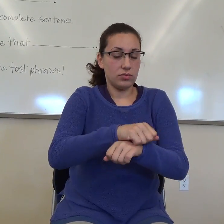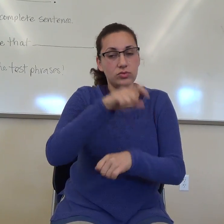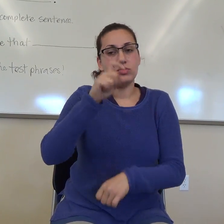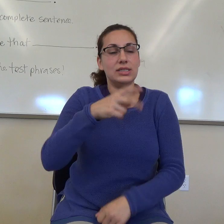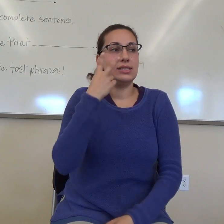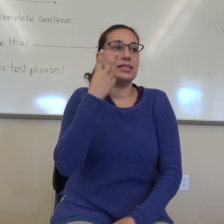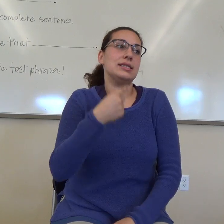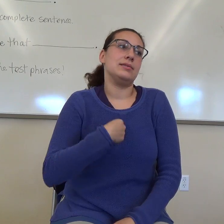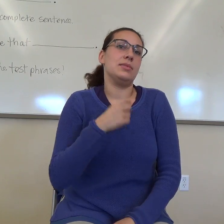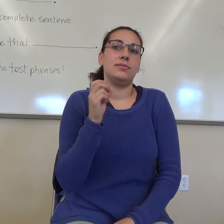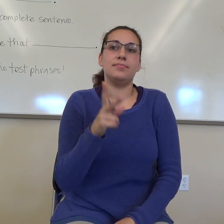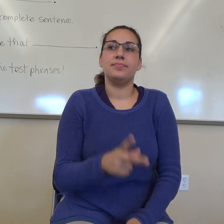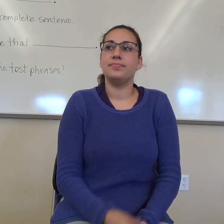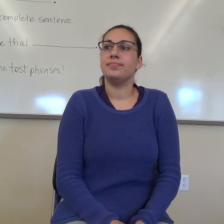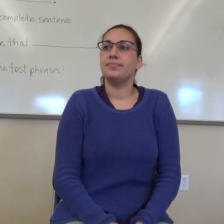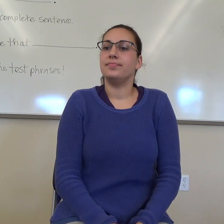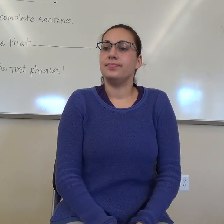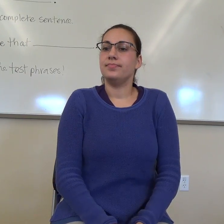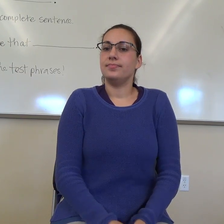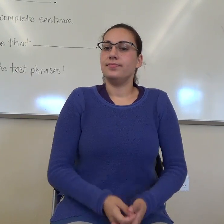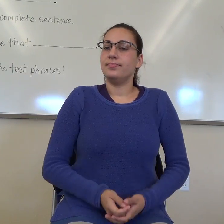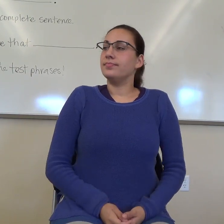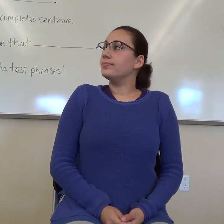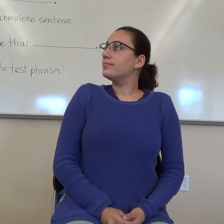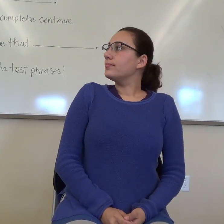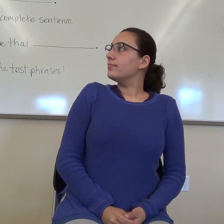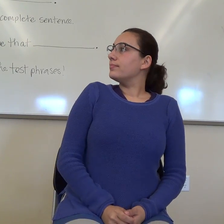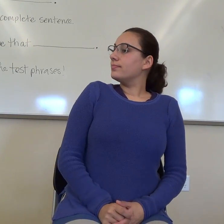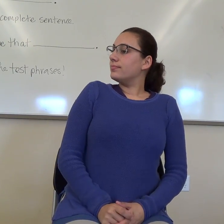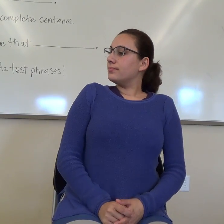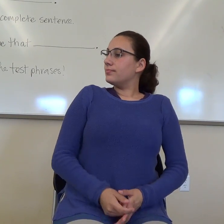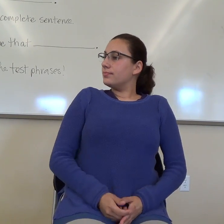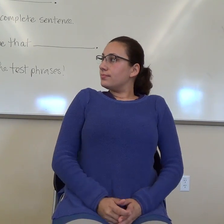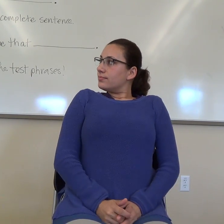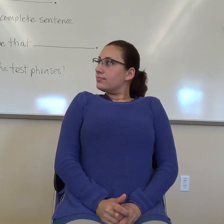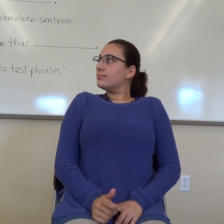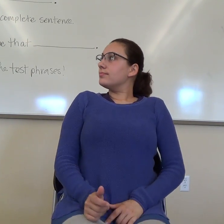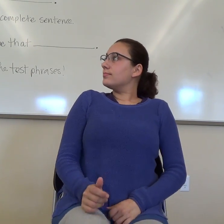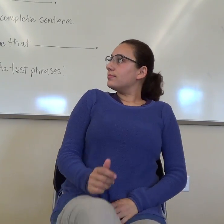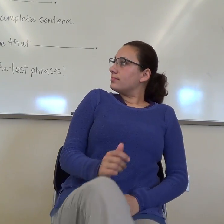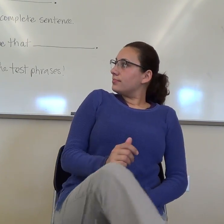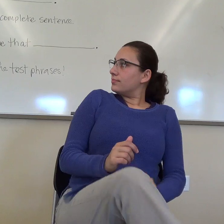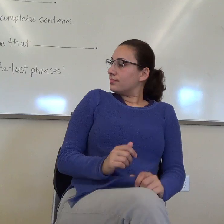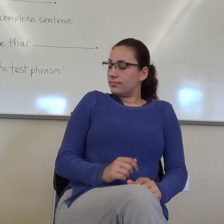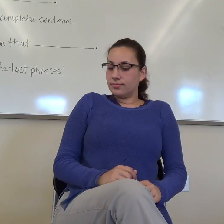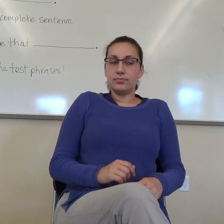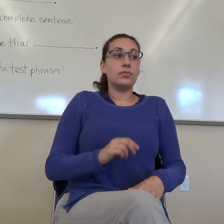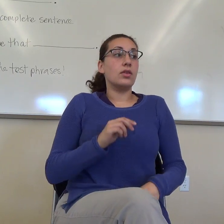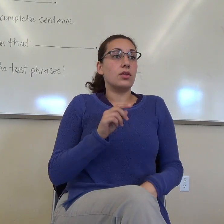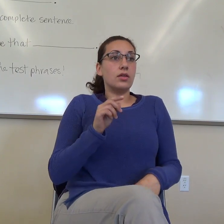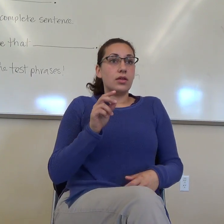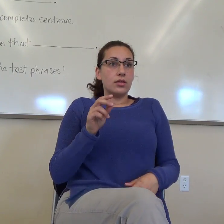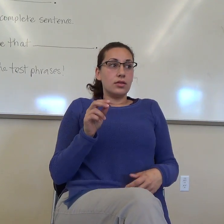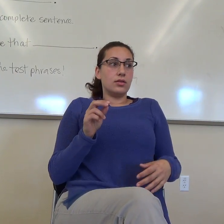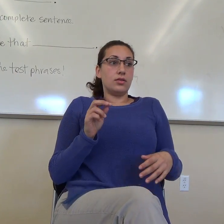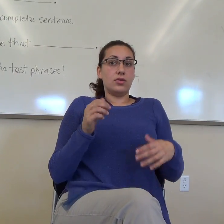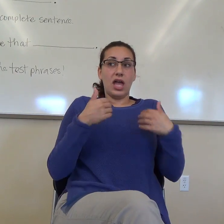good appointments and they don't come. Okay, so again, if you have any questions